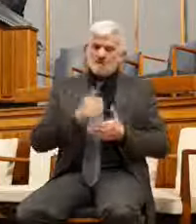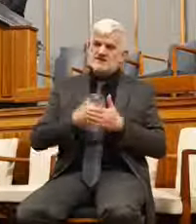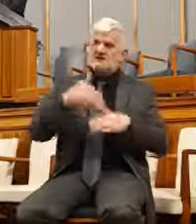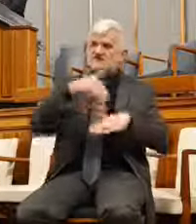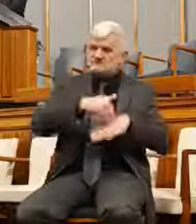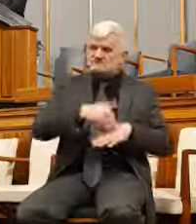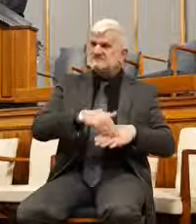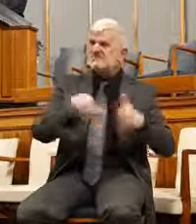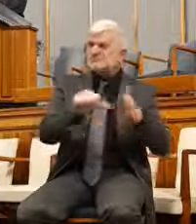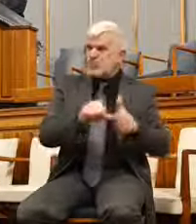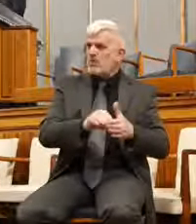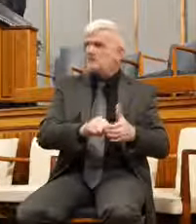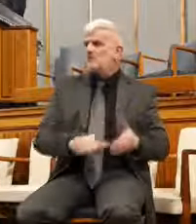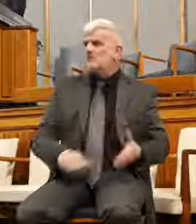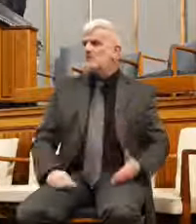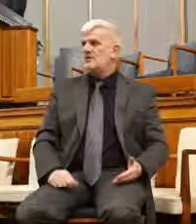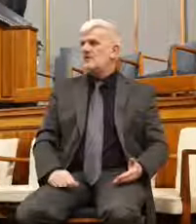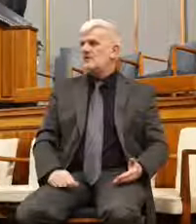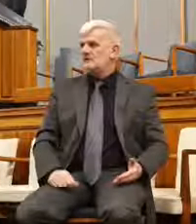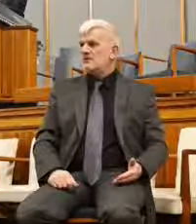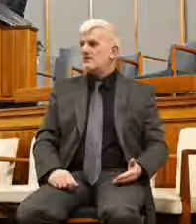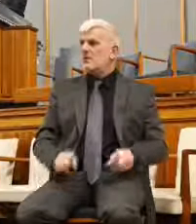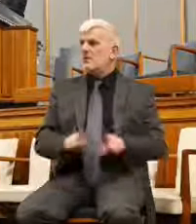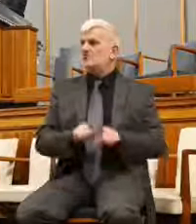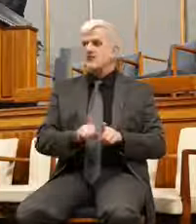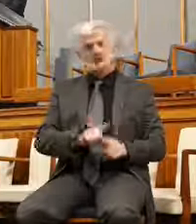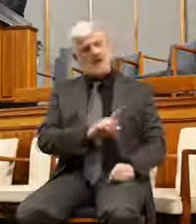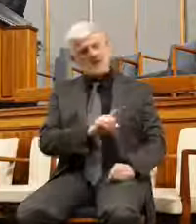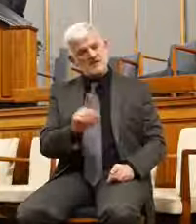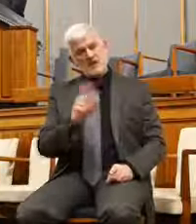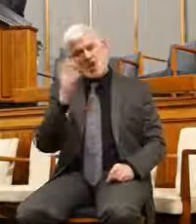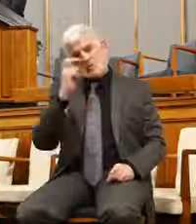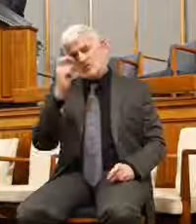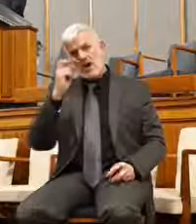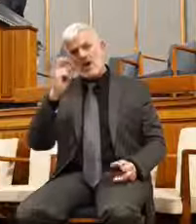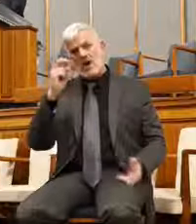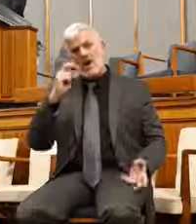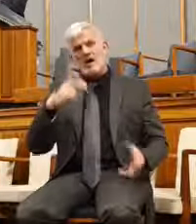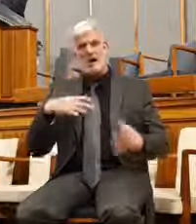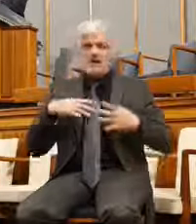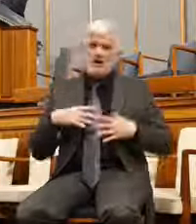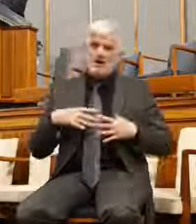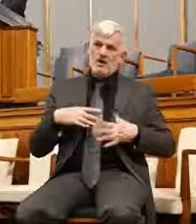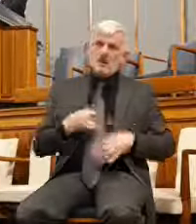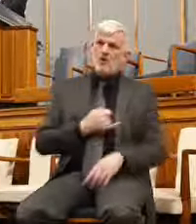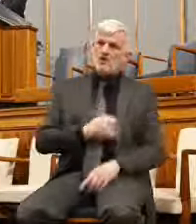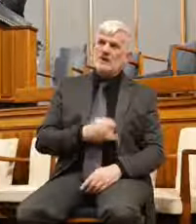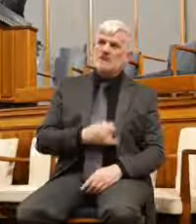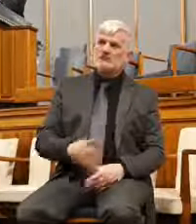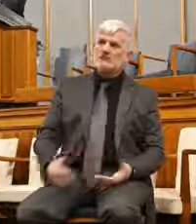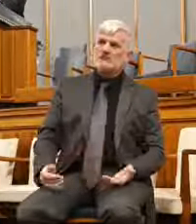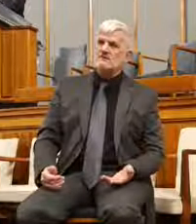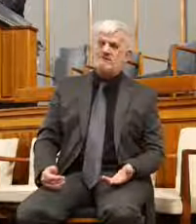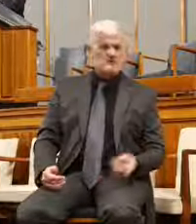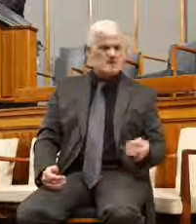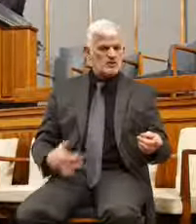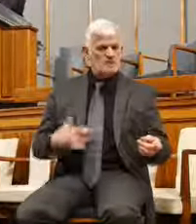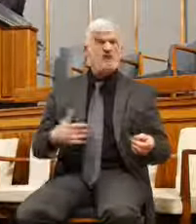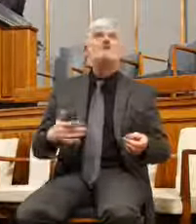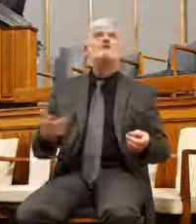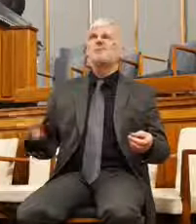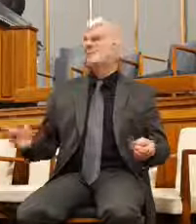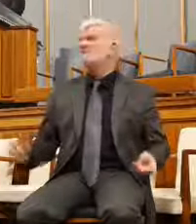difficulties. And you're going to grow old, and faint, and weak, and it's all going to seem so pointless. Why